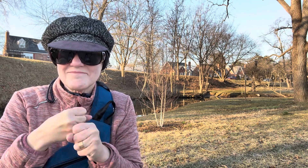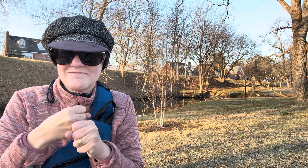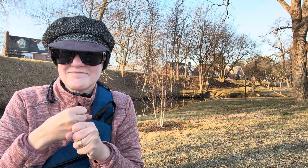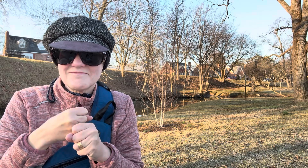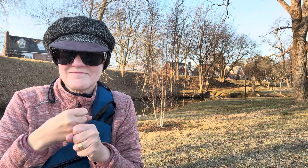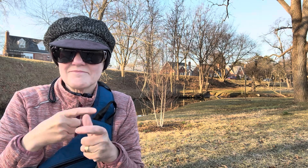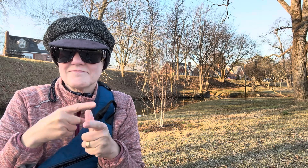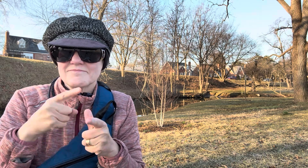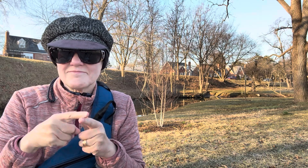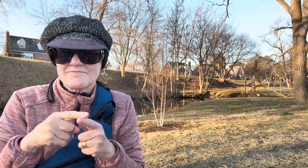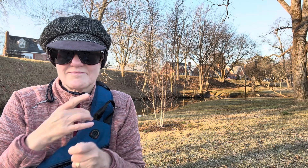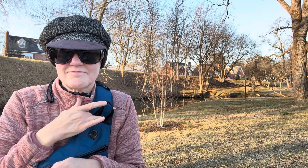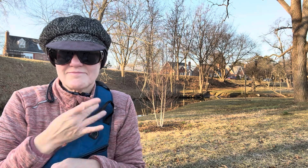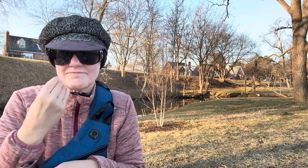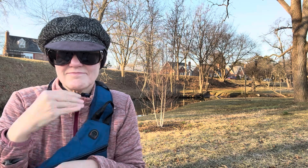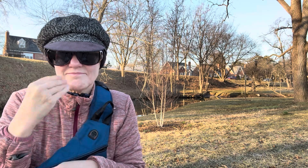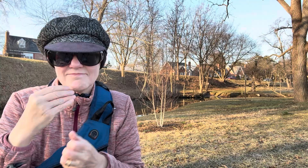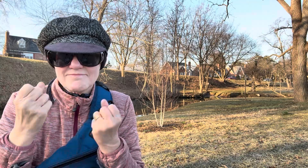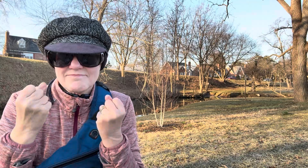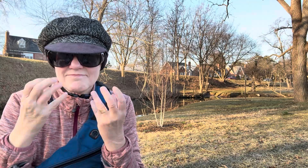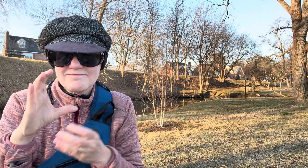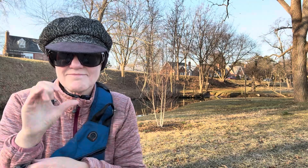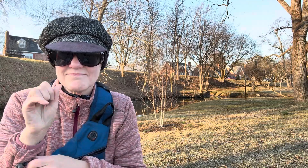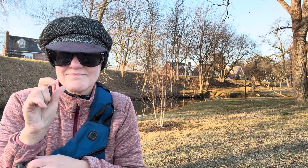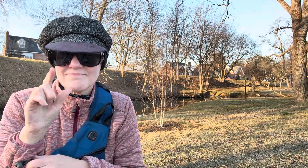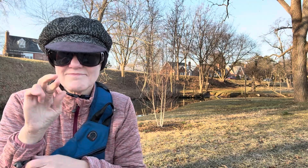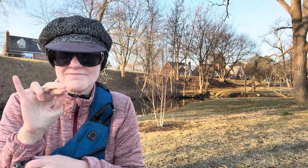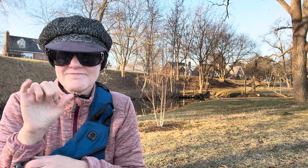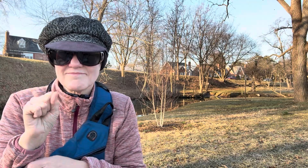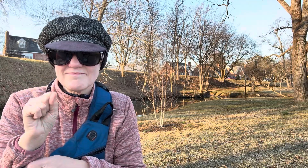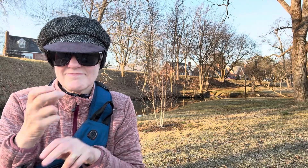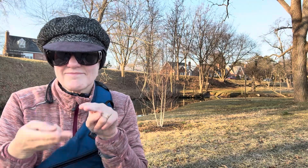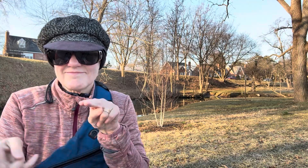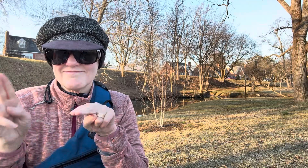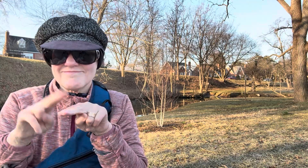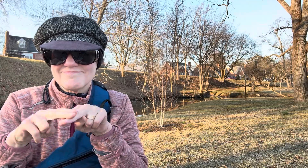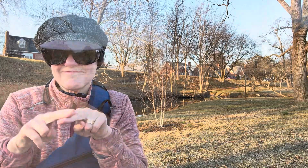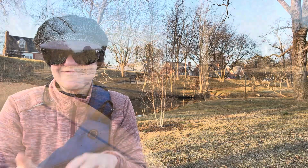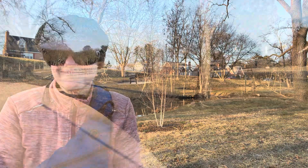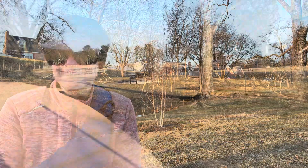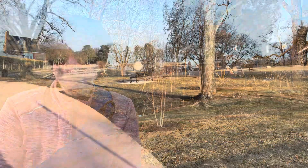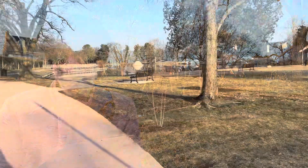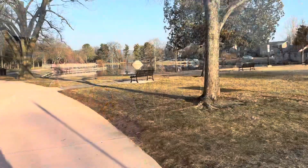increase and those extra calories are going to make a difference and you're going to start gaining weight back.